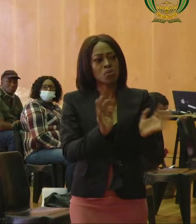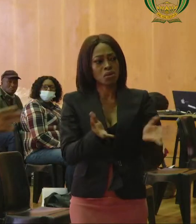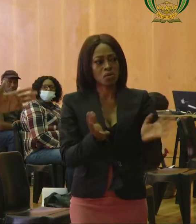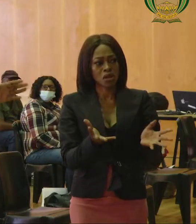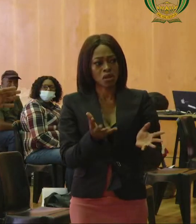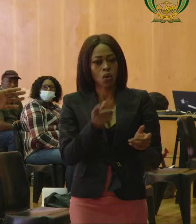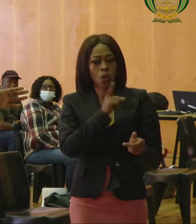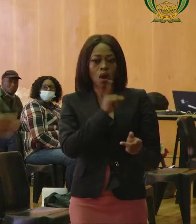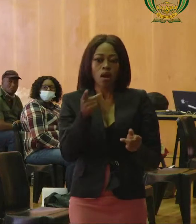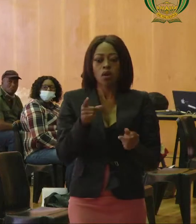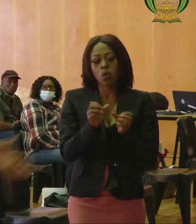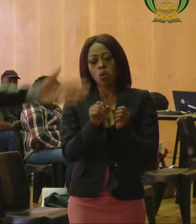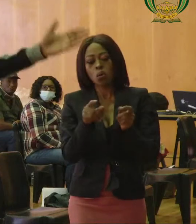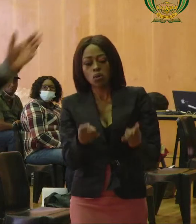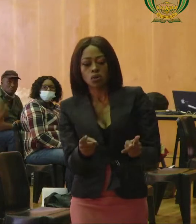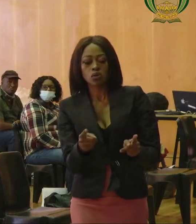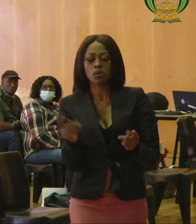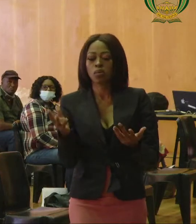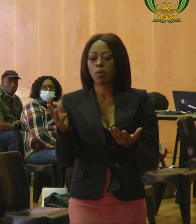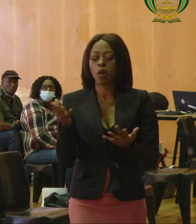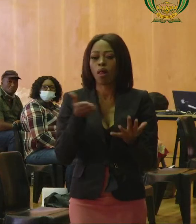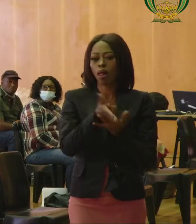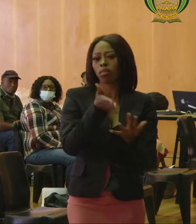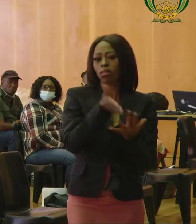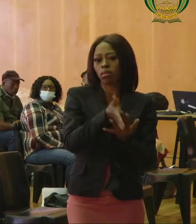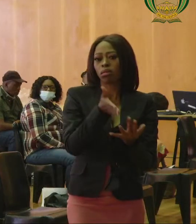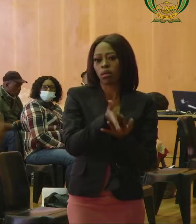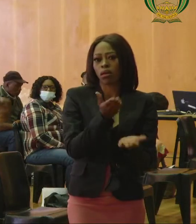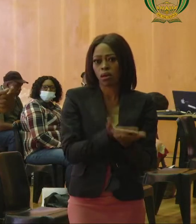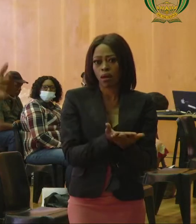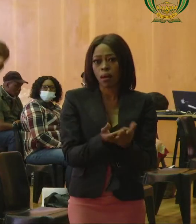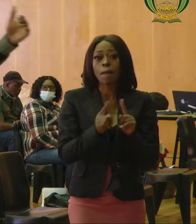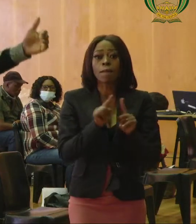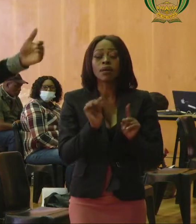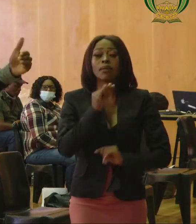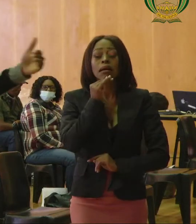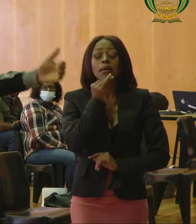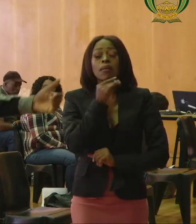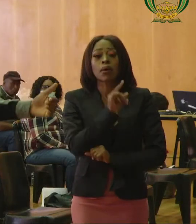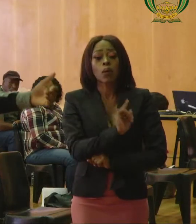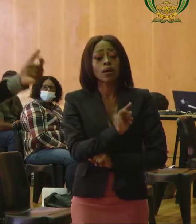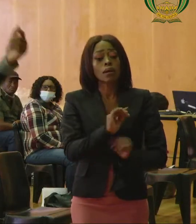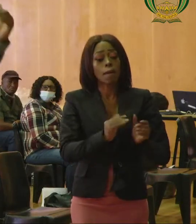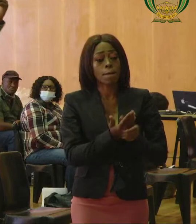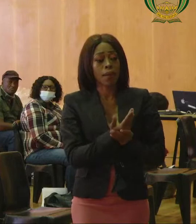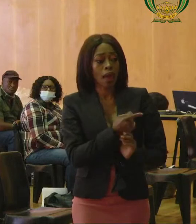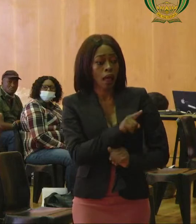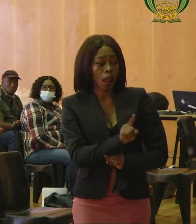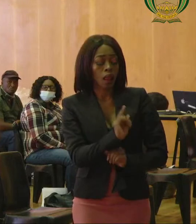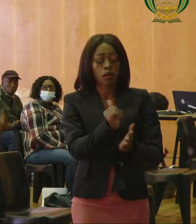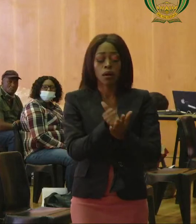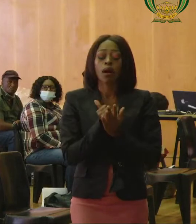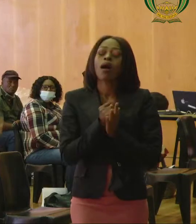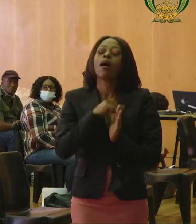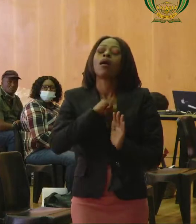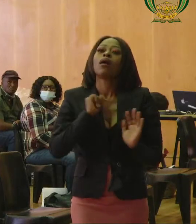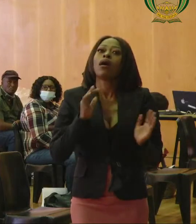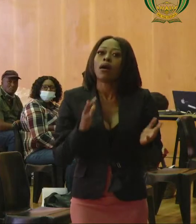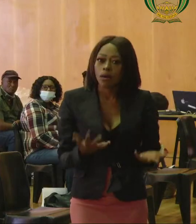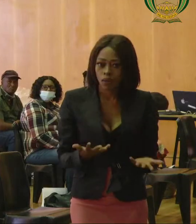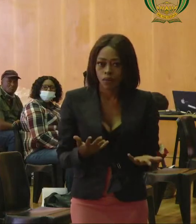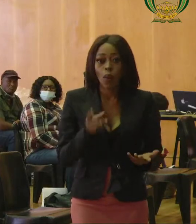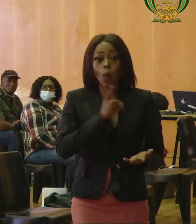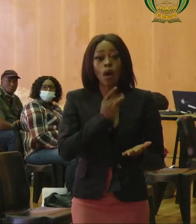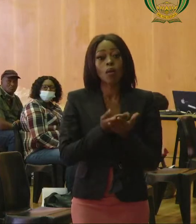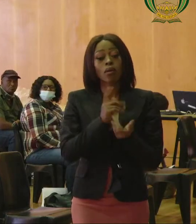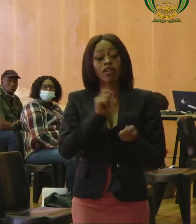going to open a space for opportunism to enter. But I mean, how is this bill going to help us to change the lives of our